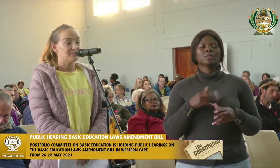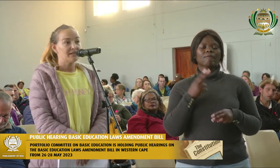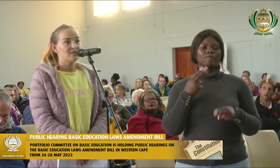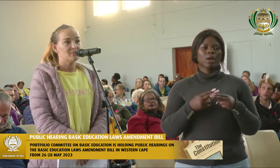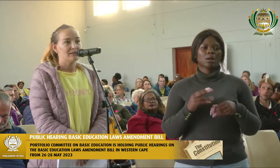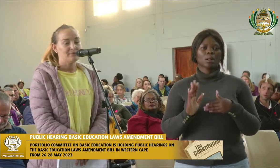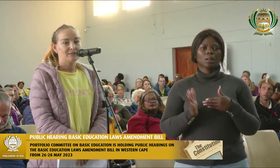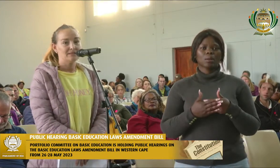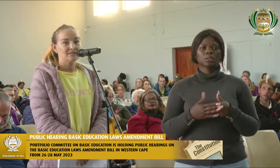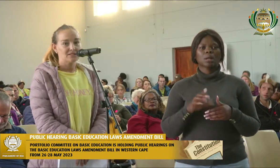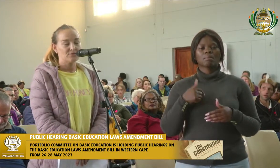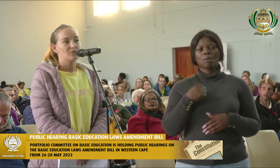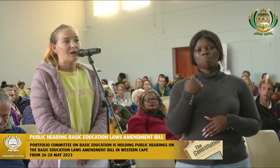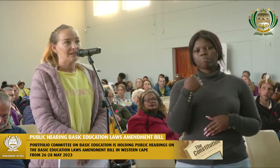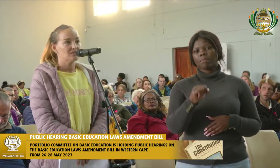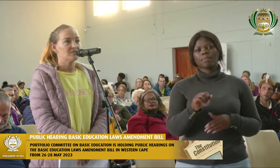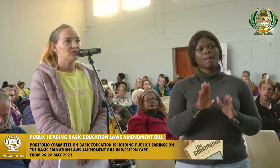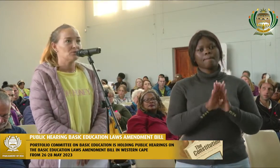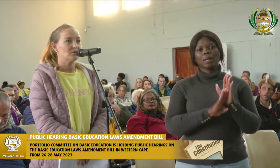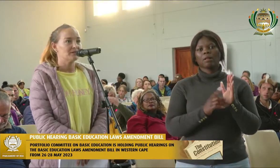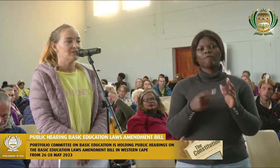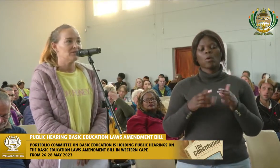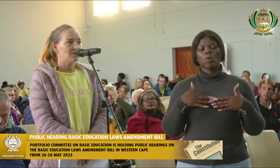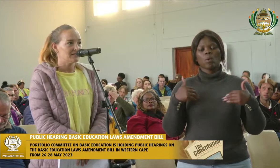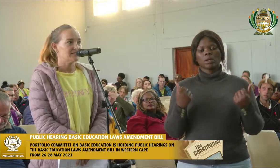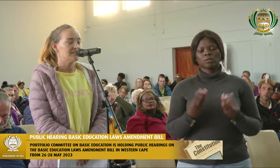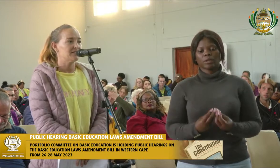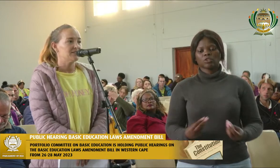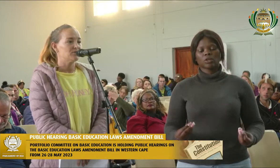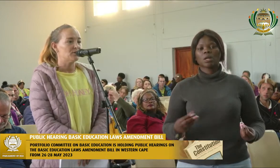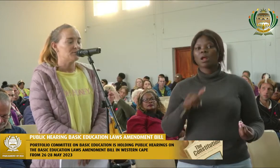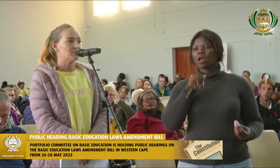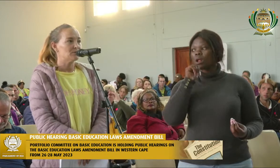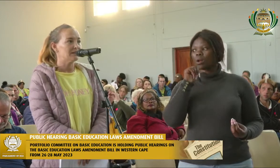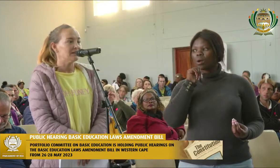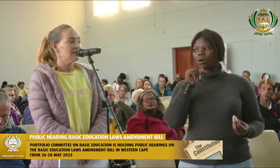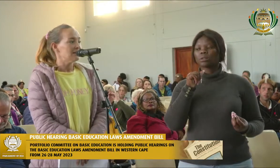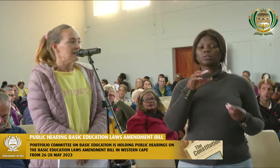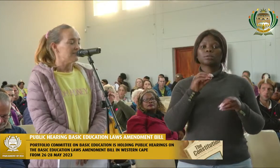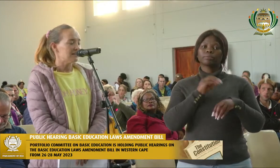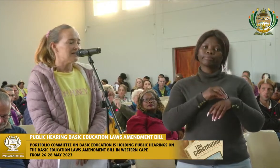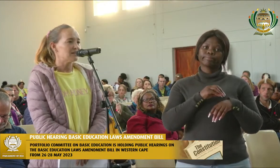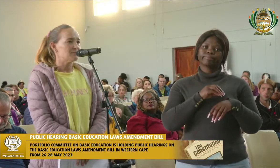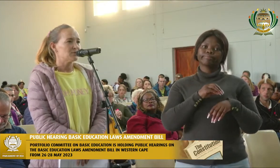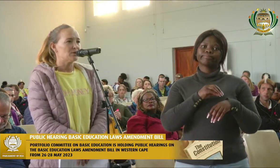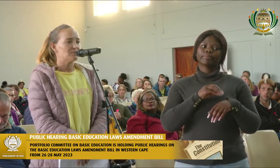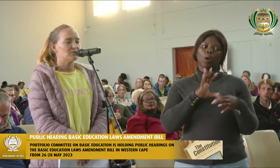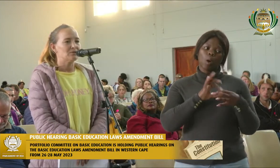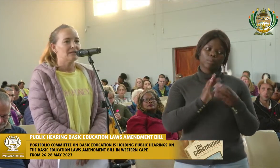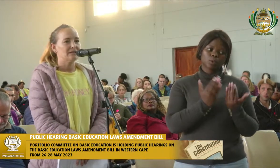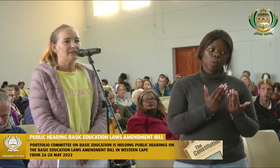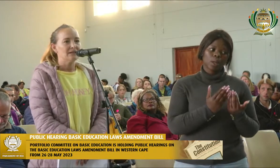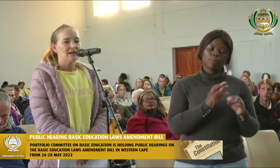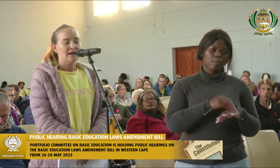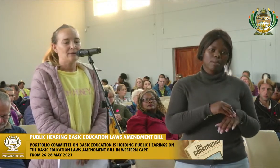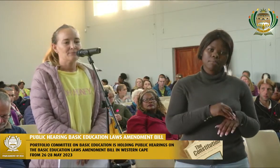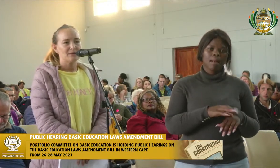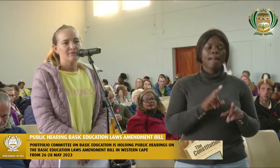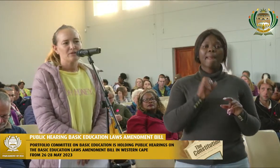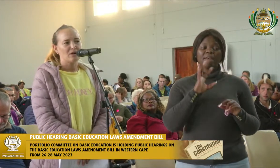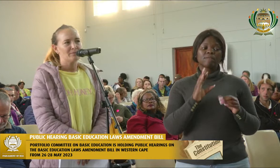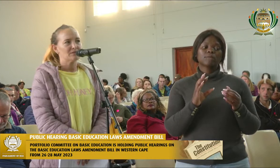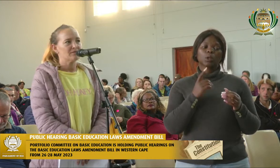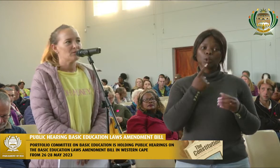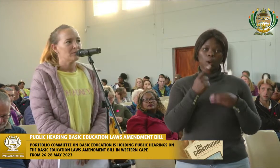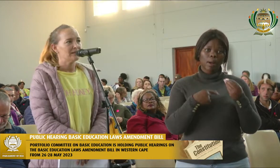closing, I object to the bill just for the wellness of the children, not necessarily for homeschooling. If it does come to homeschooling,